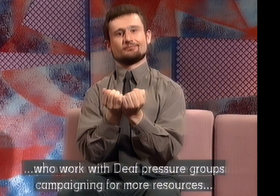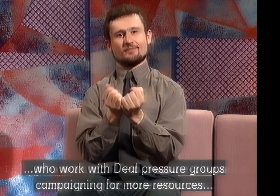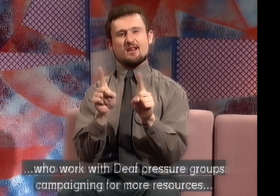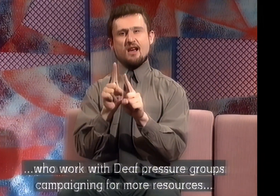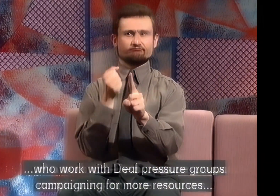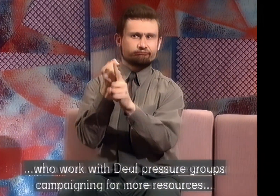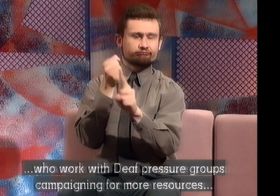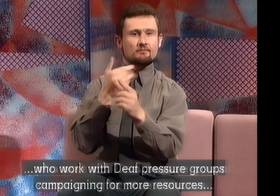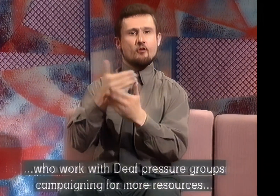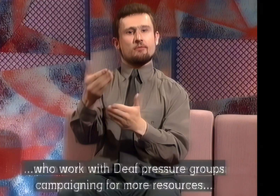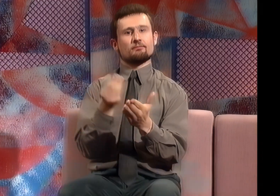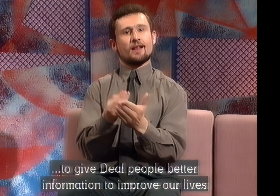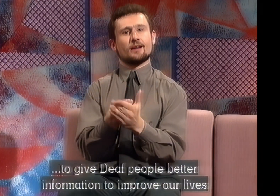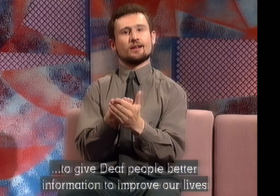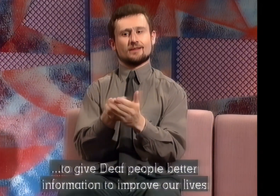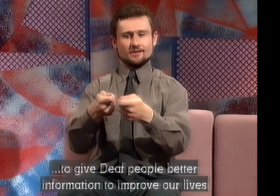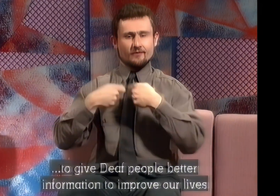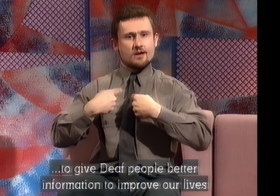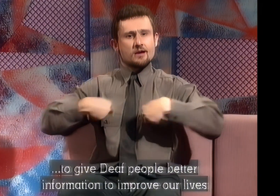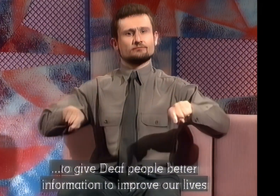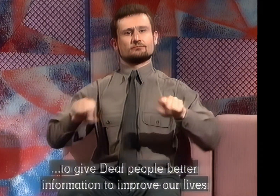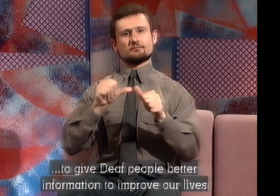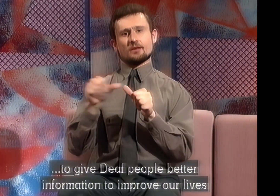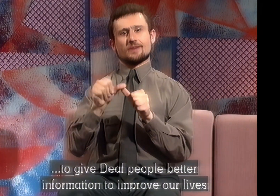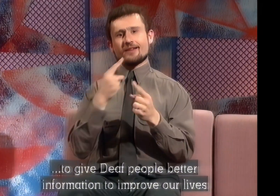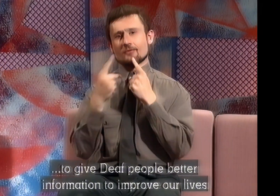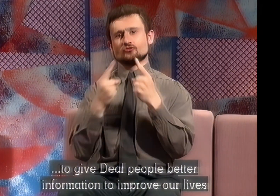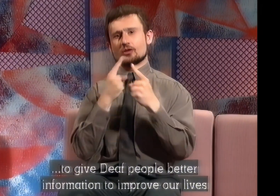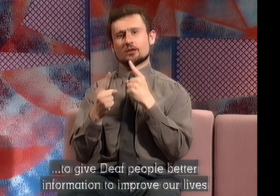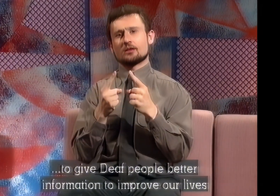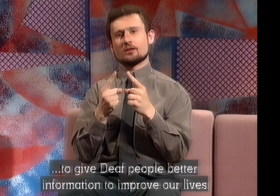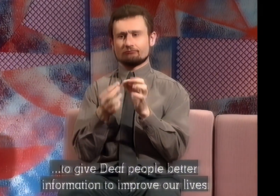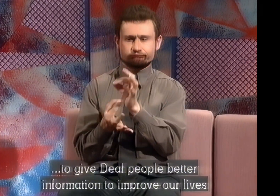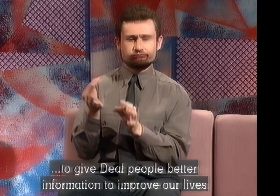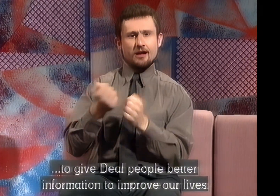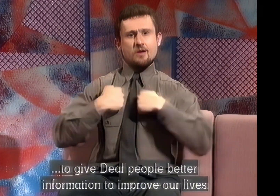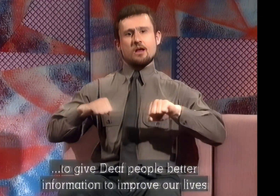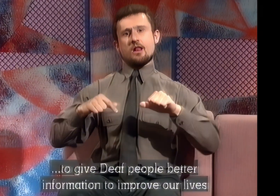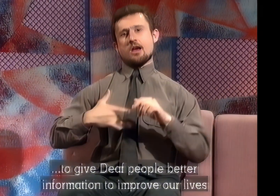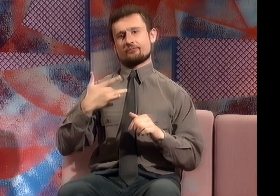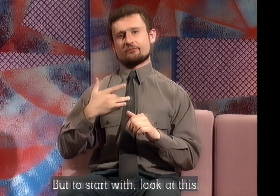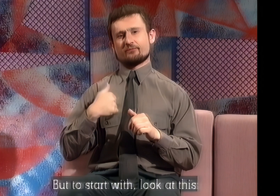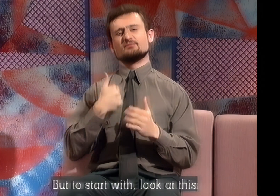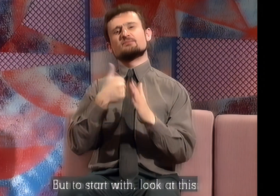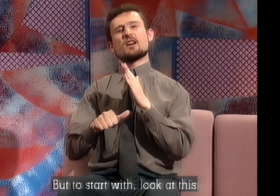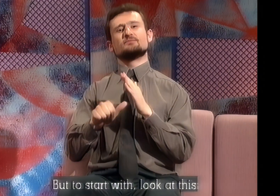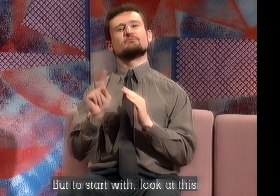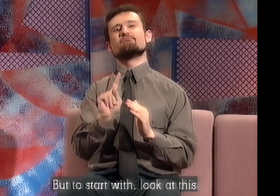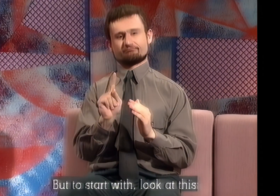more resources, to give deaf people better information to improve our lives. But to start with, take a look at